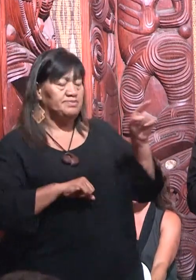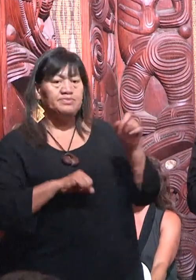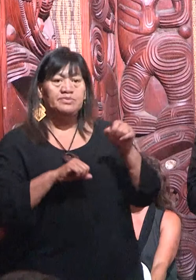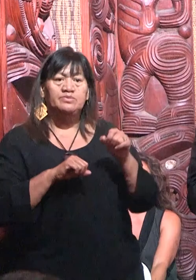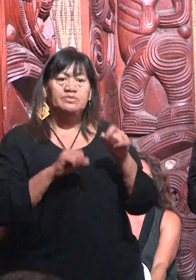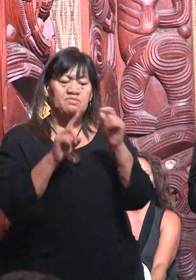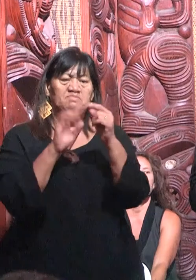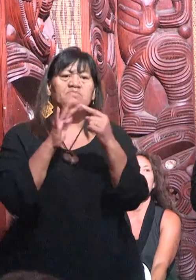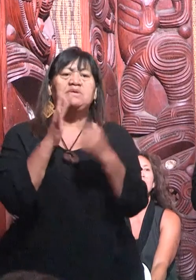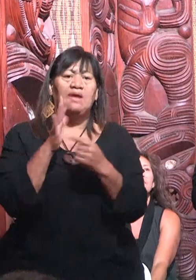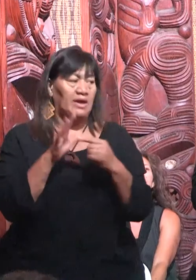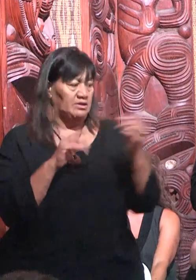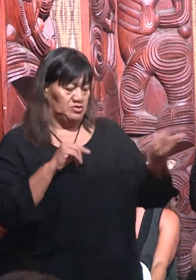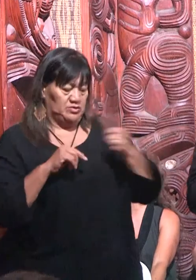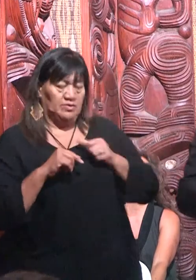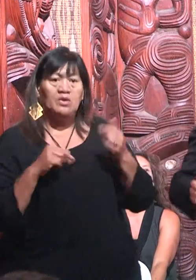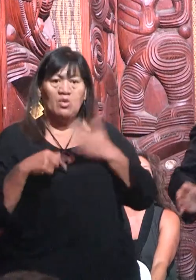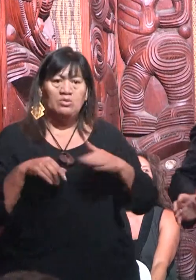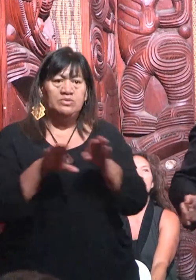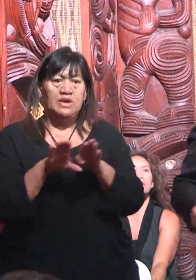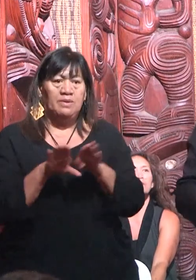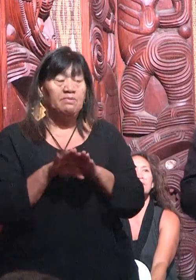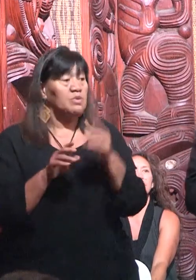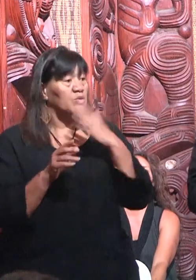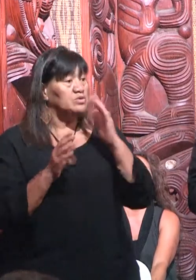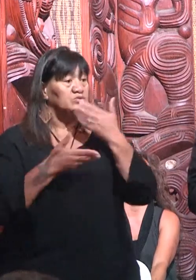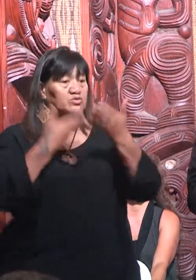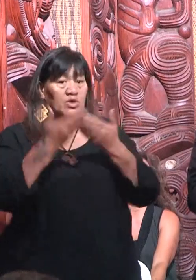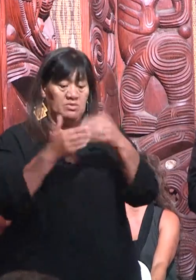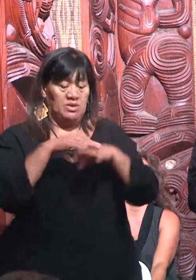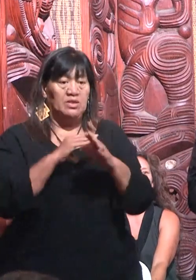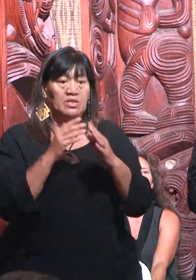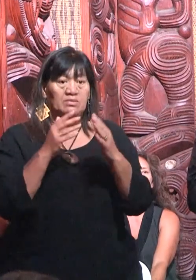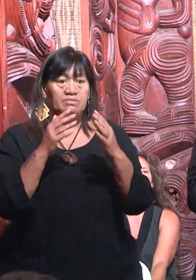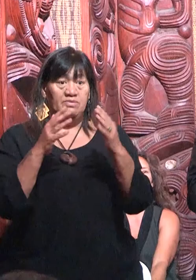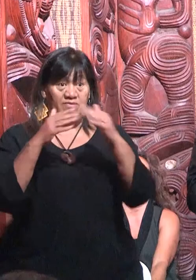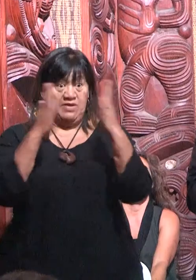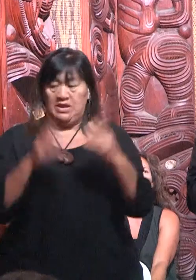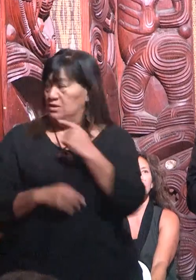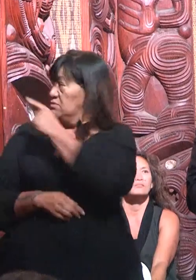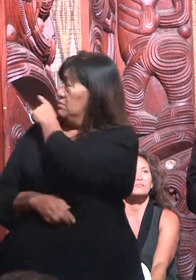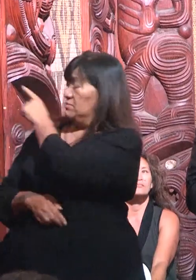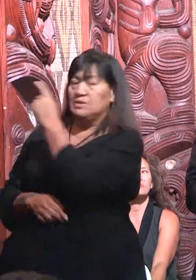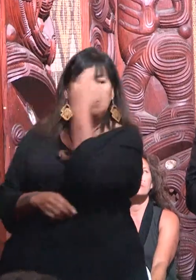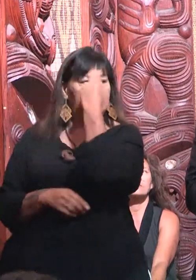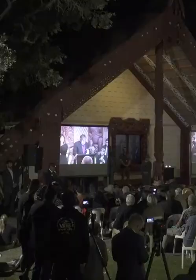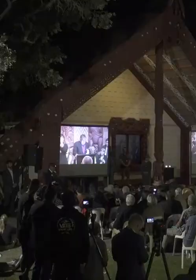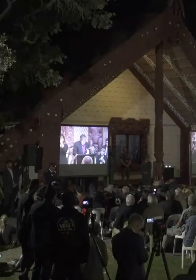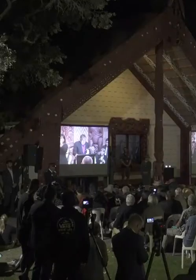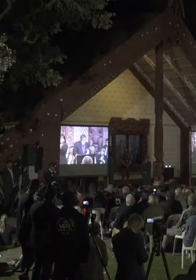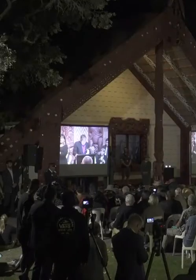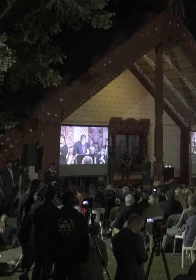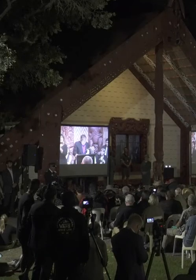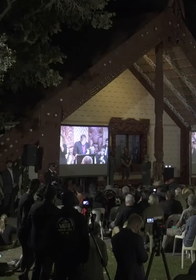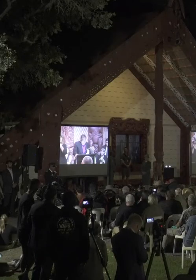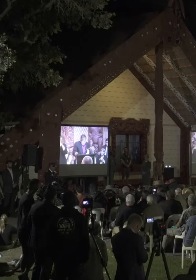by mentioning that inscribed just to my right in this wharenui are the words, Hei whakamārama ki te tiriti